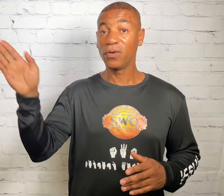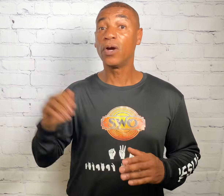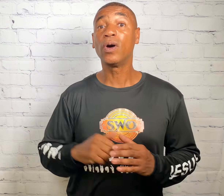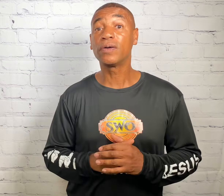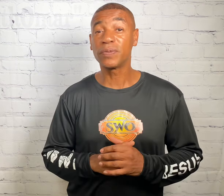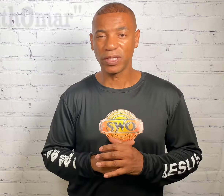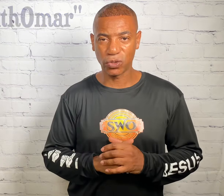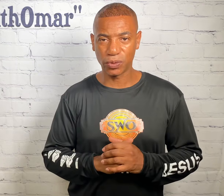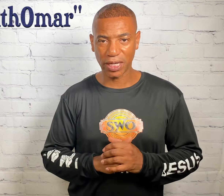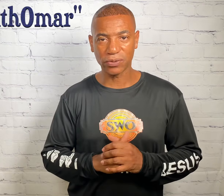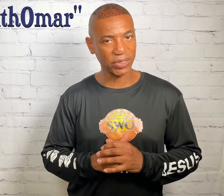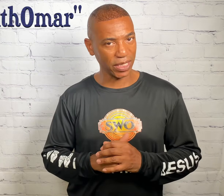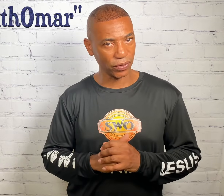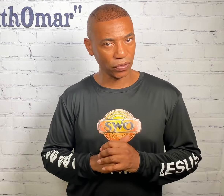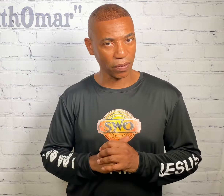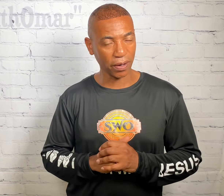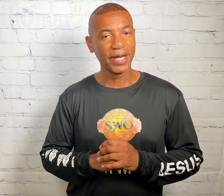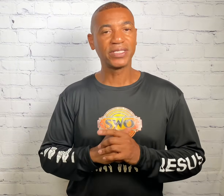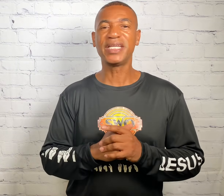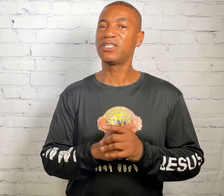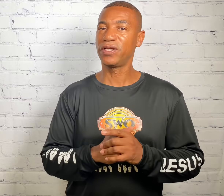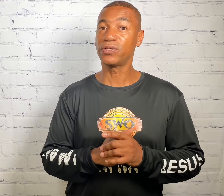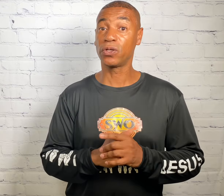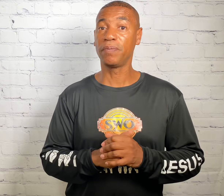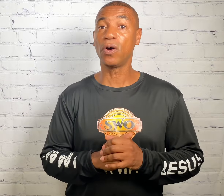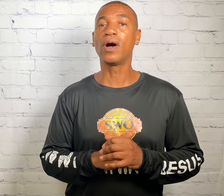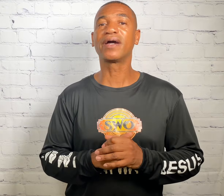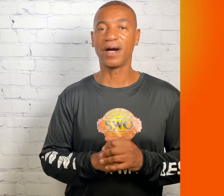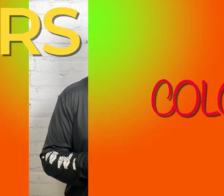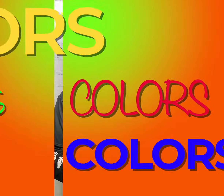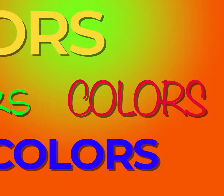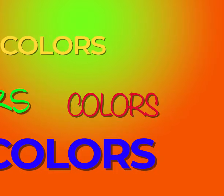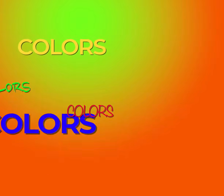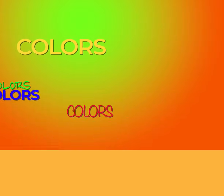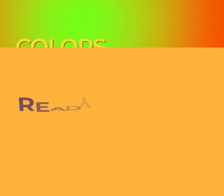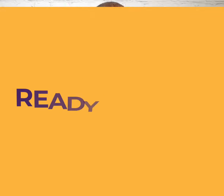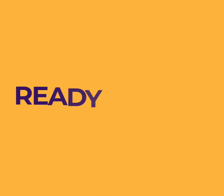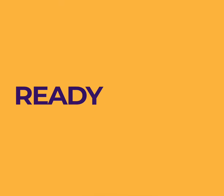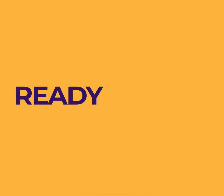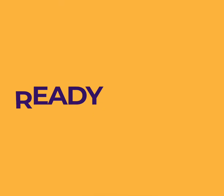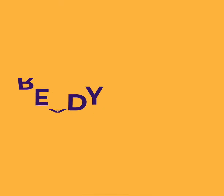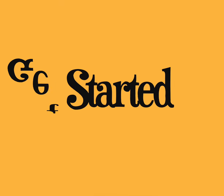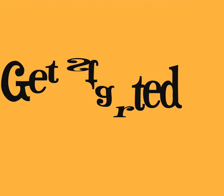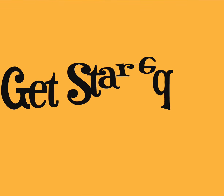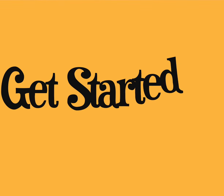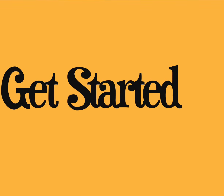Hello and welcome to my YouTube channel, Signing with Omar. Today's video is going to be on colors. Are you ready? Let's get